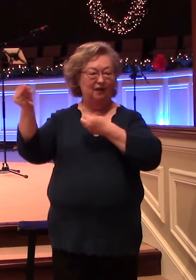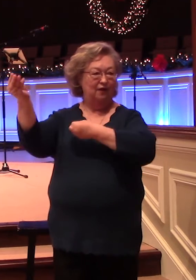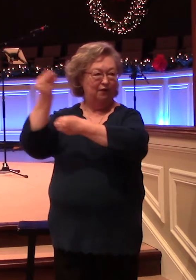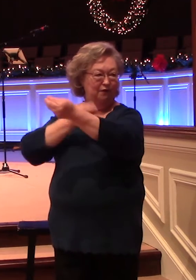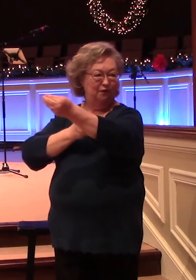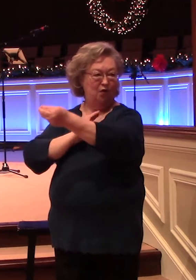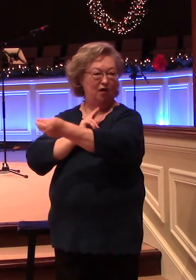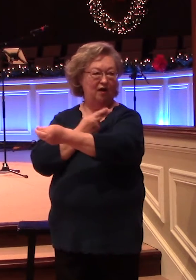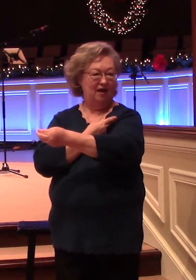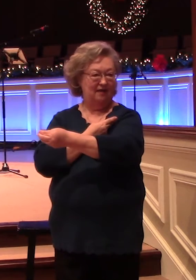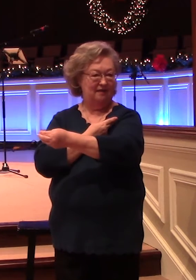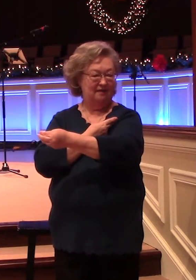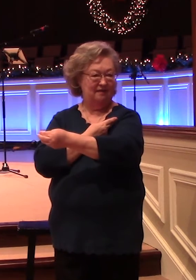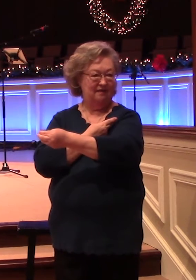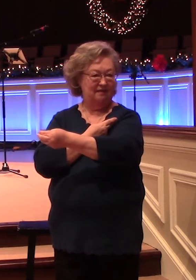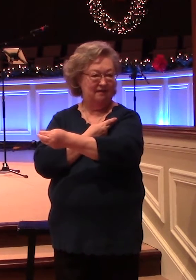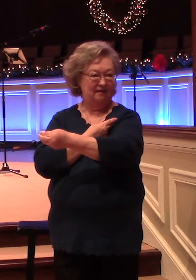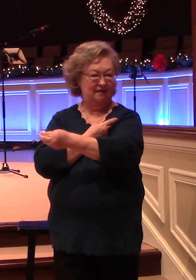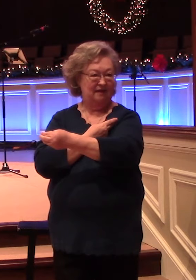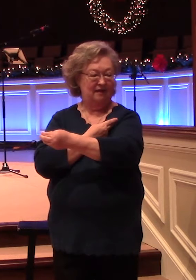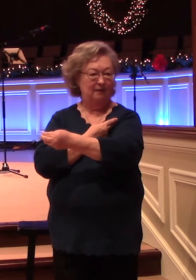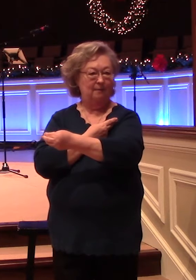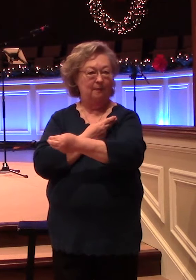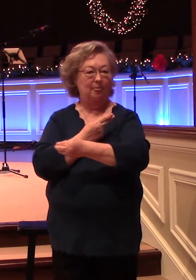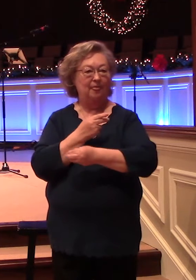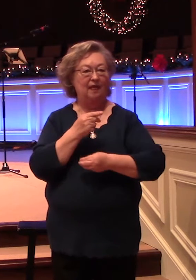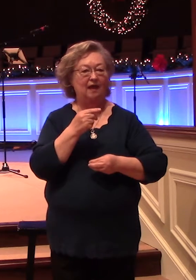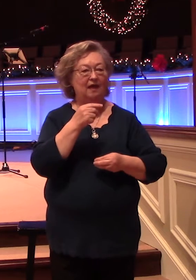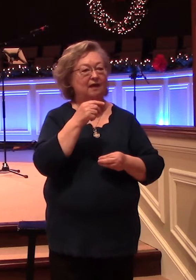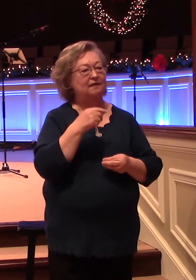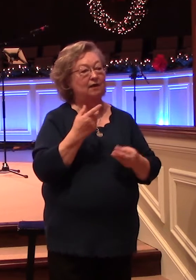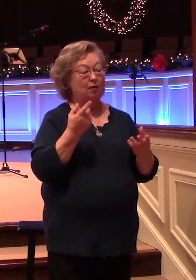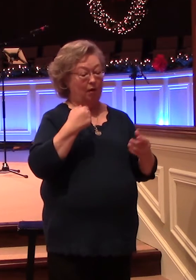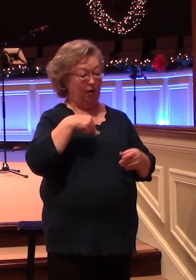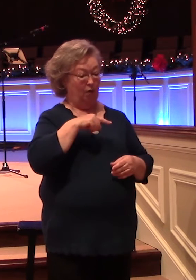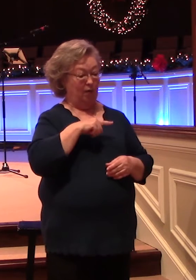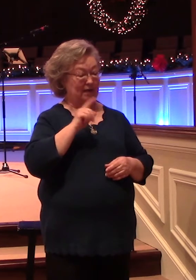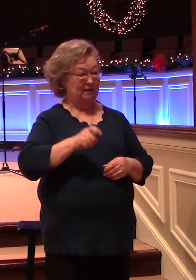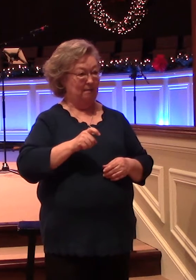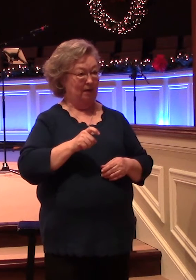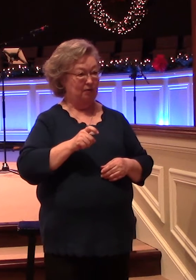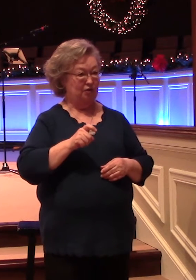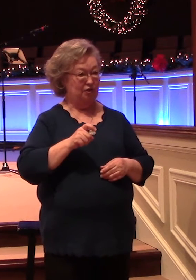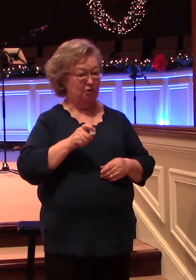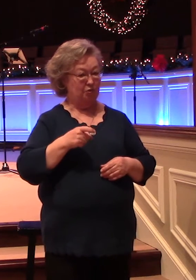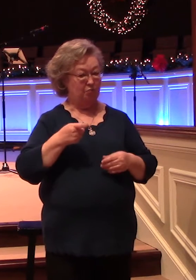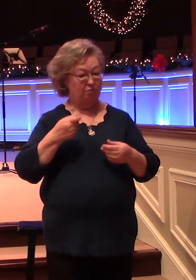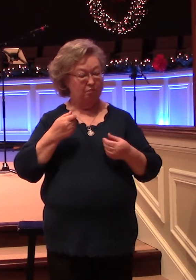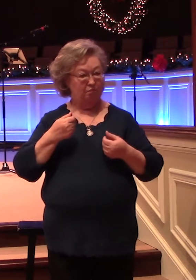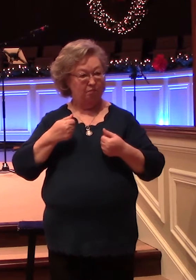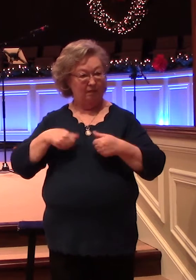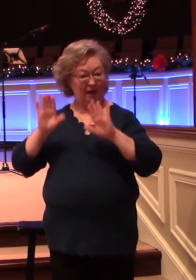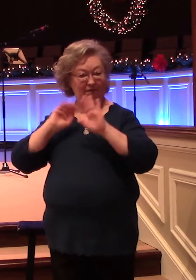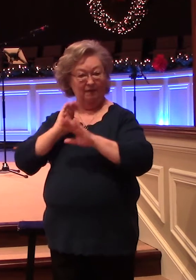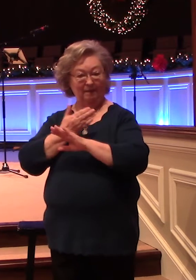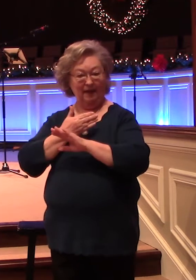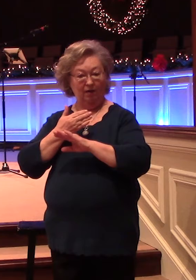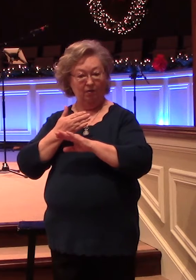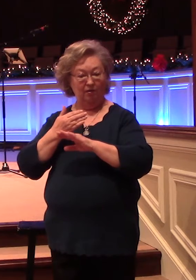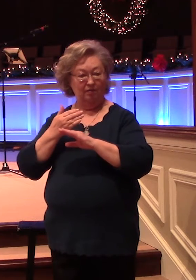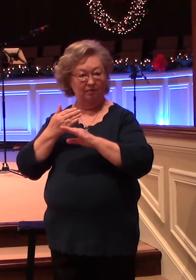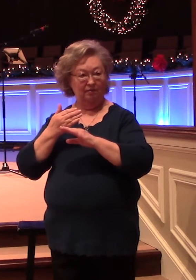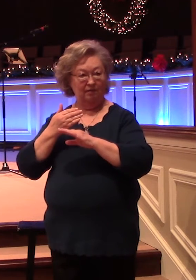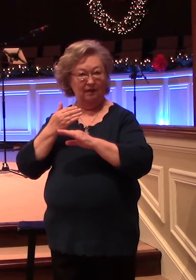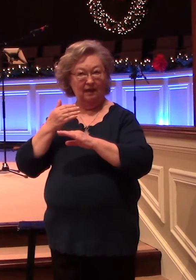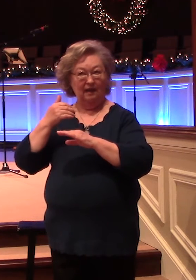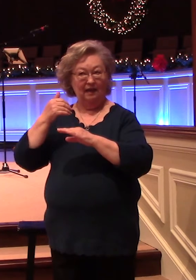We ought to lay down our lives for the brethren. Jesus washes the feet of his disciples, and he says, just as you've seen me do